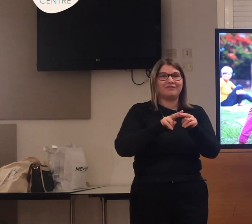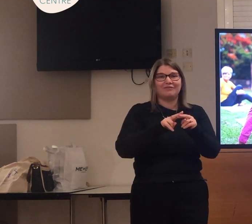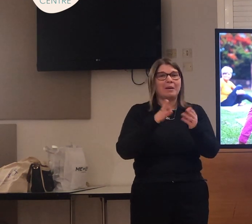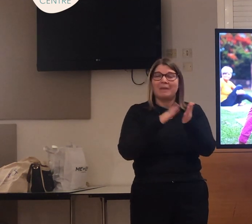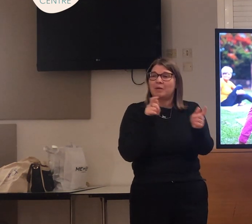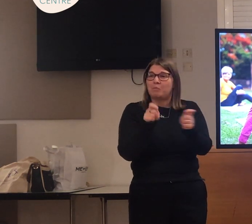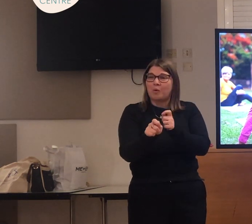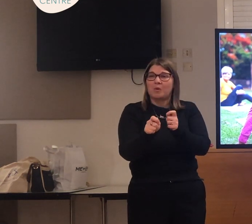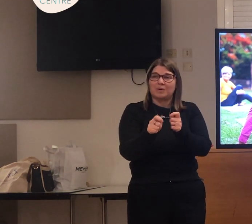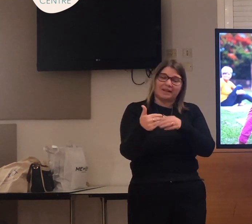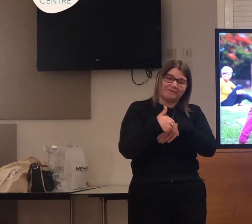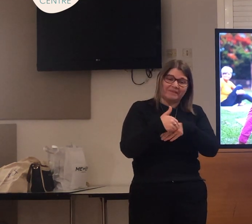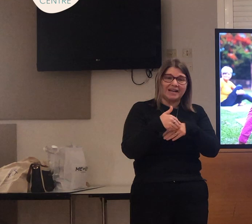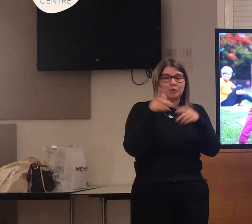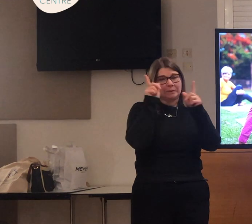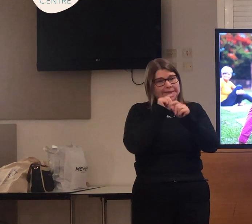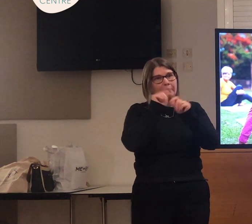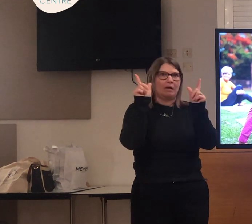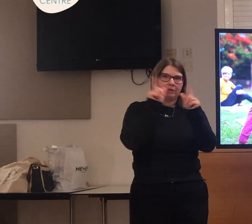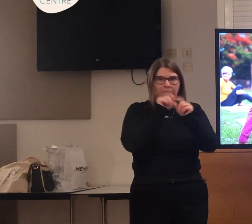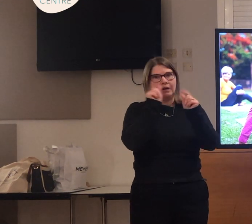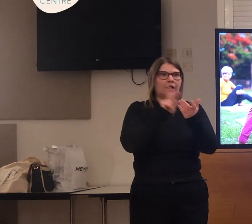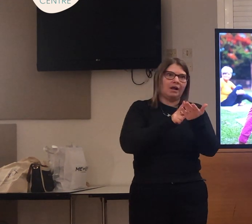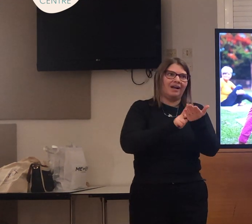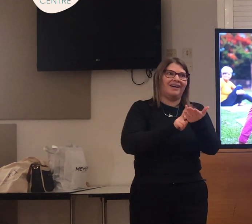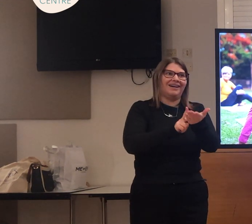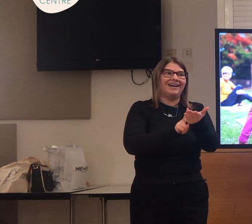it's really likely these things will come into play.